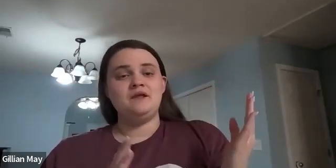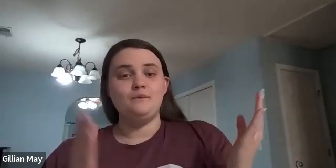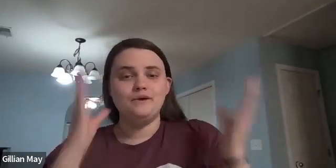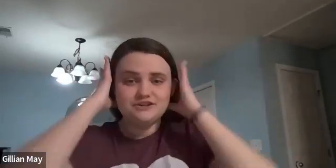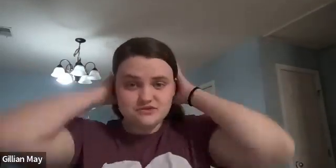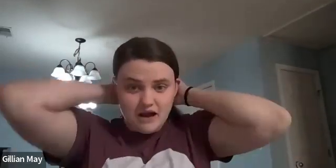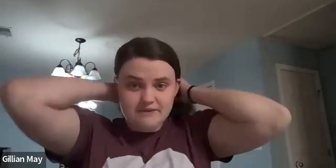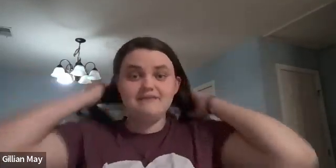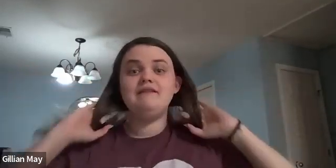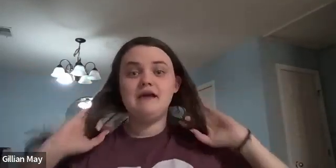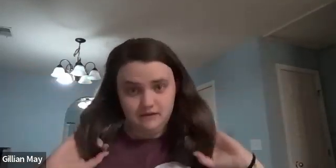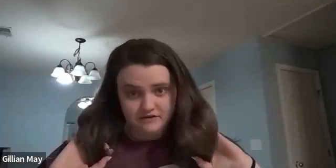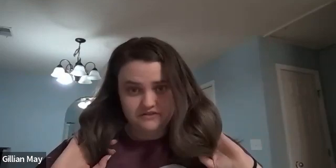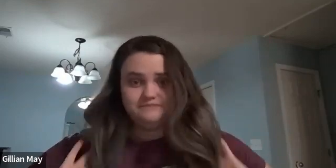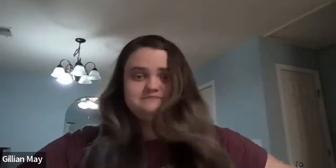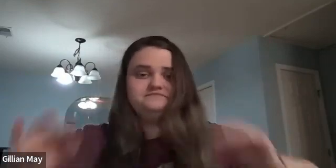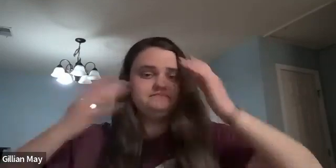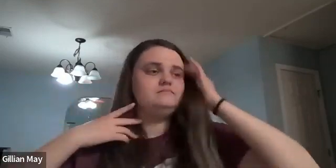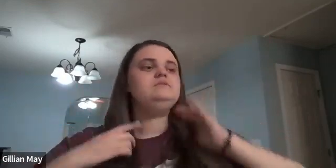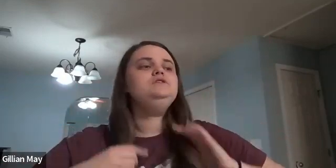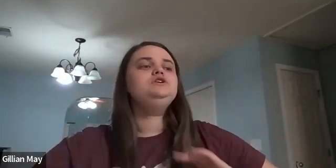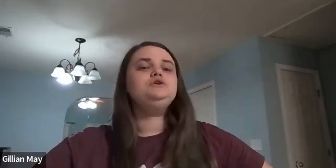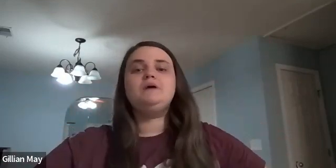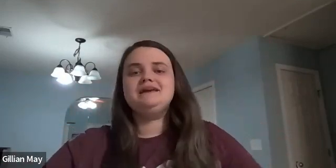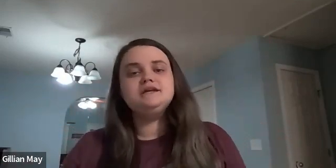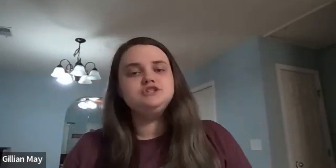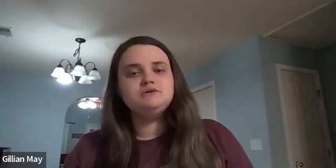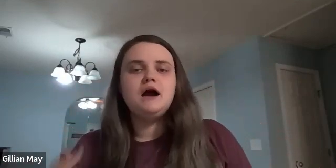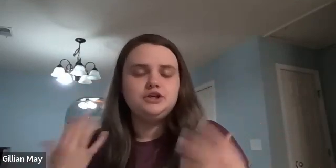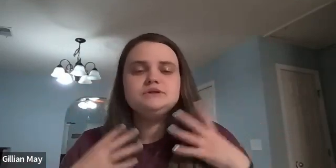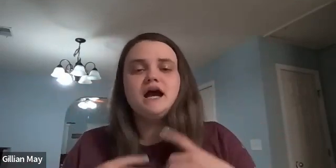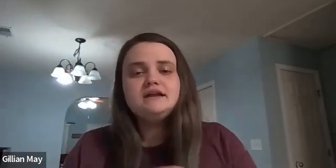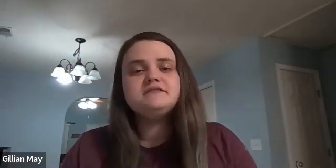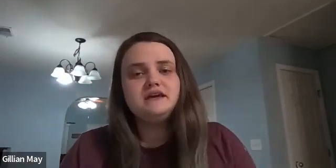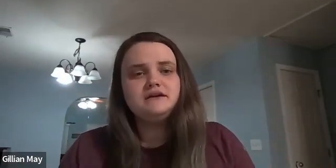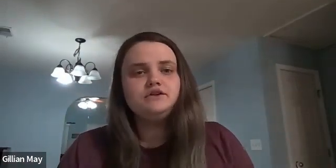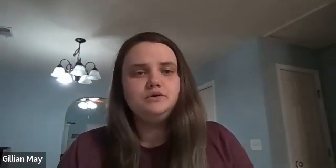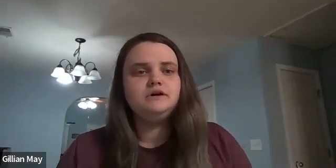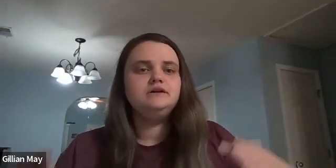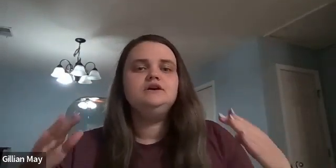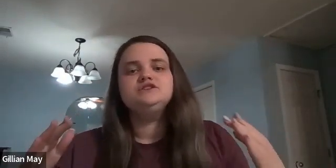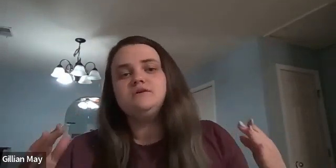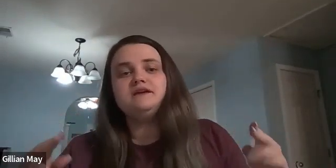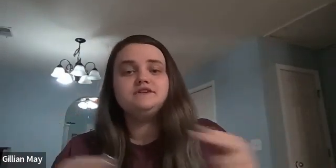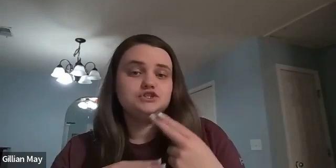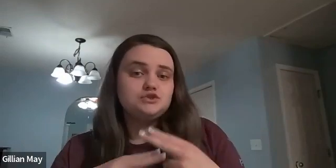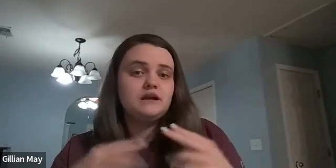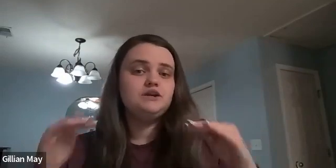When you're describing length, you again do how you would kind of think you would. So like if it's short hair, you would